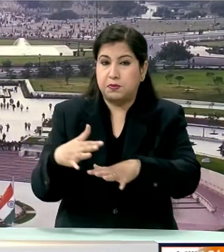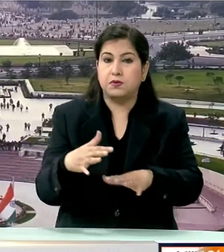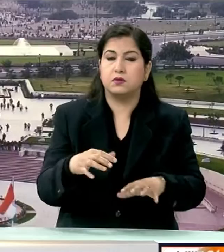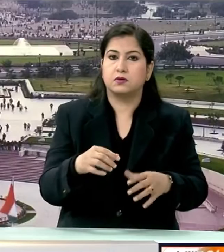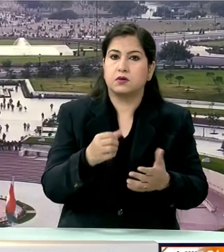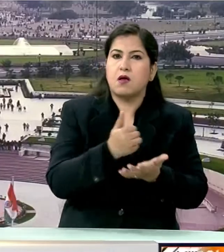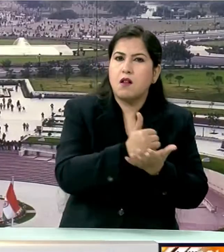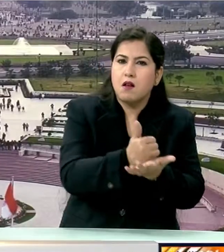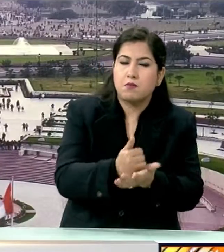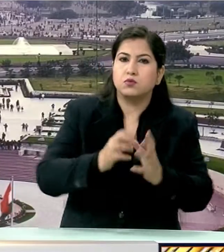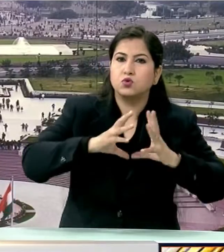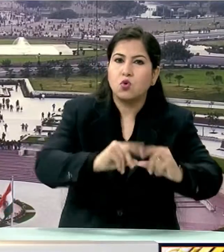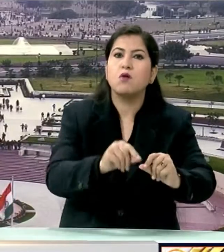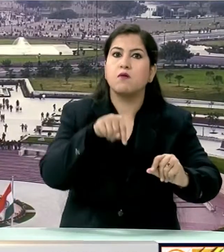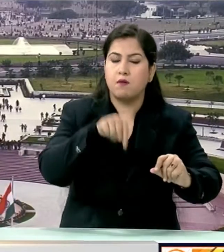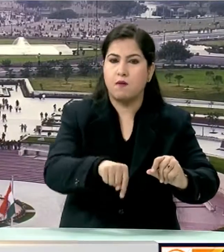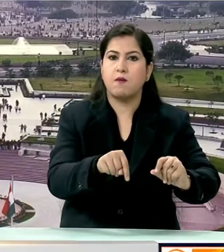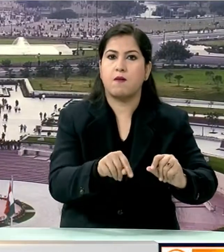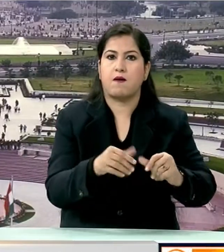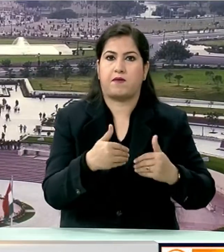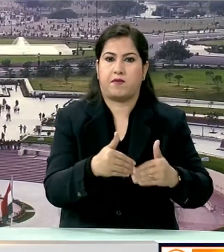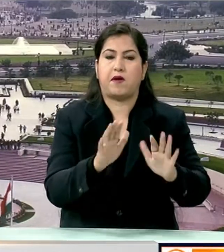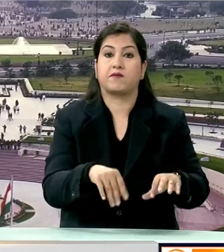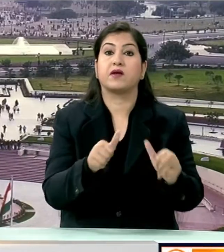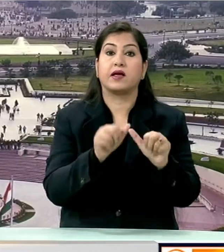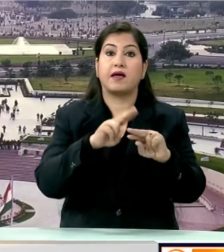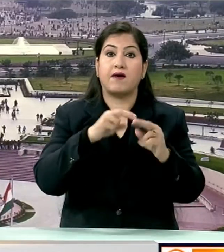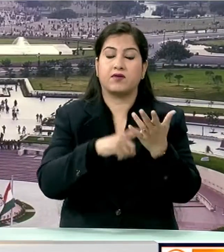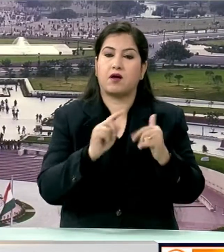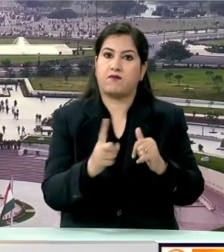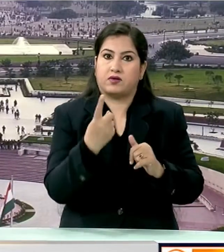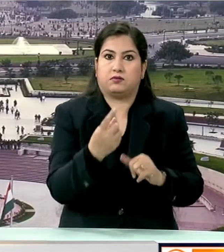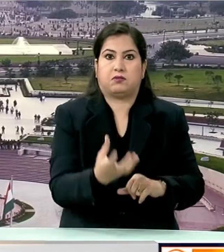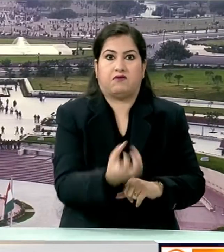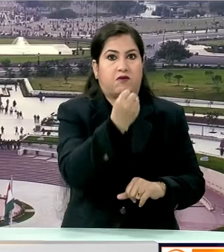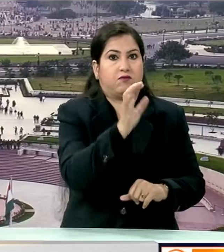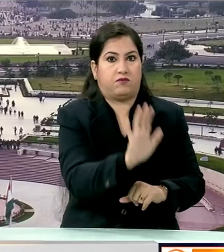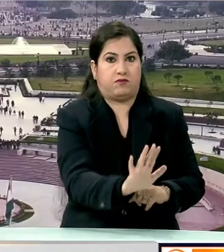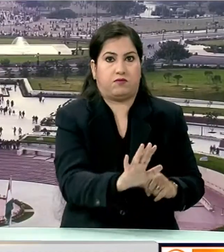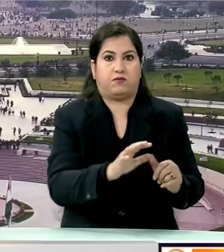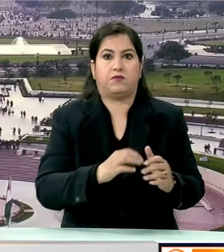was improving, as the first cases were confirmed in Africa.